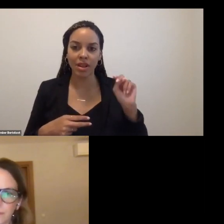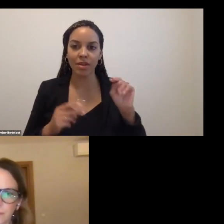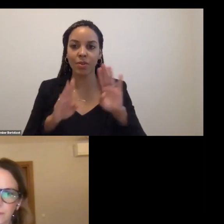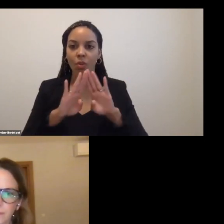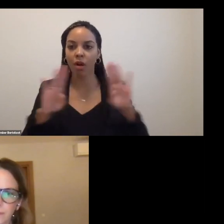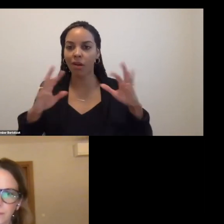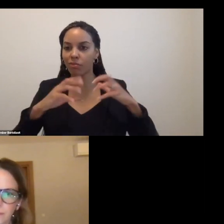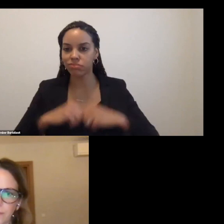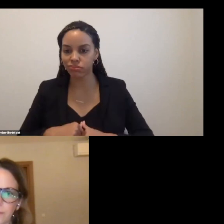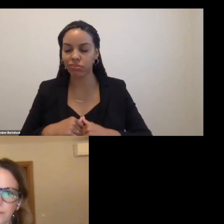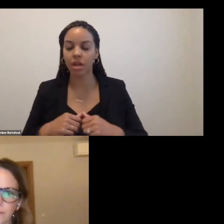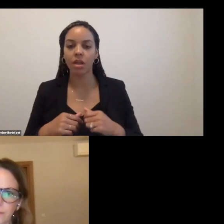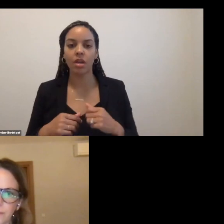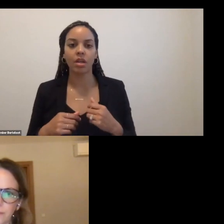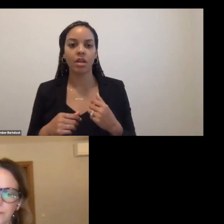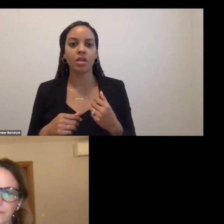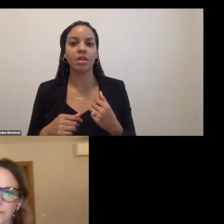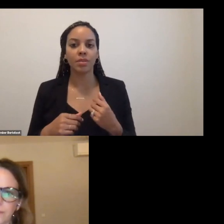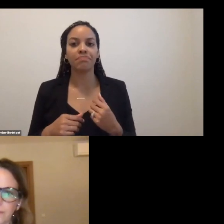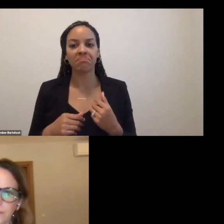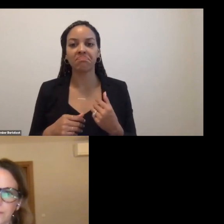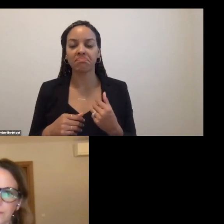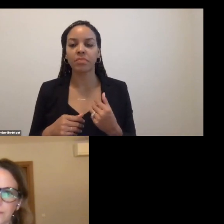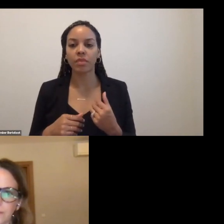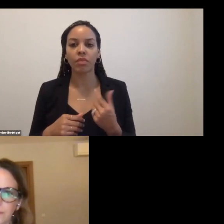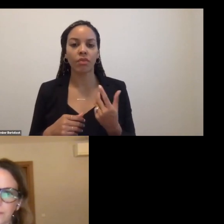and the Berlin Wall, and